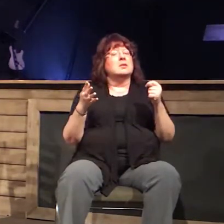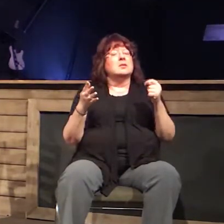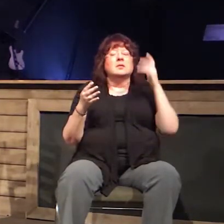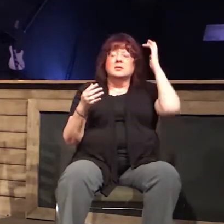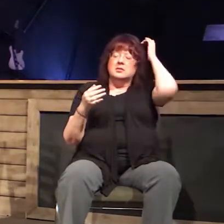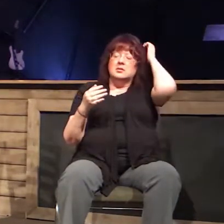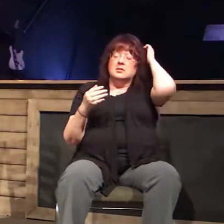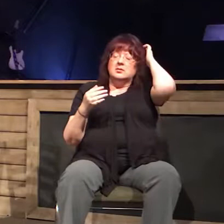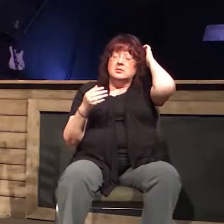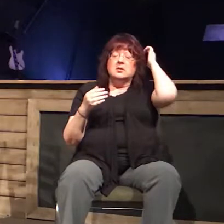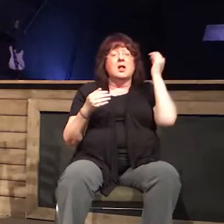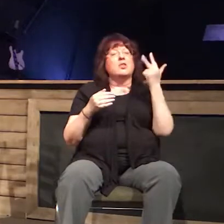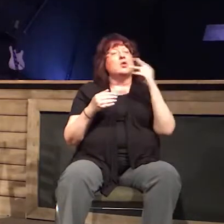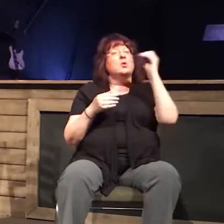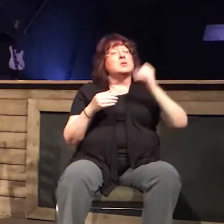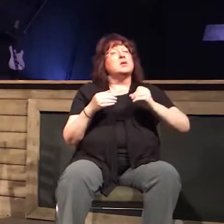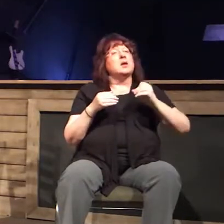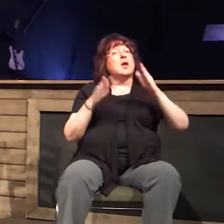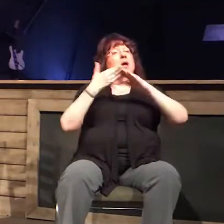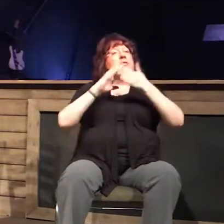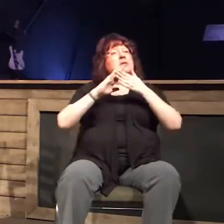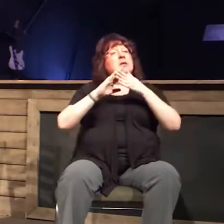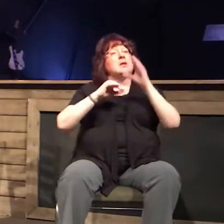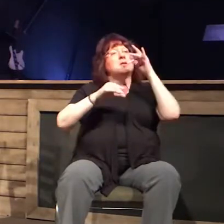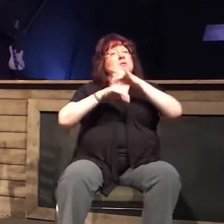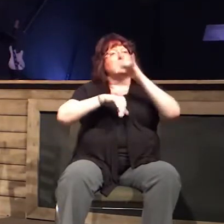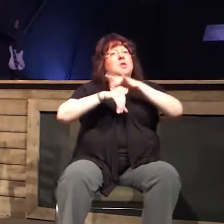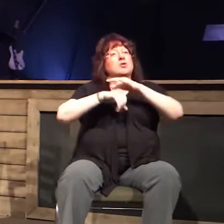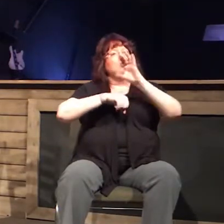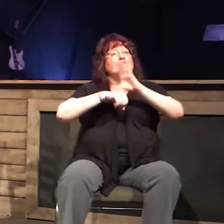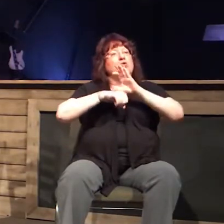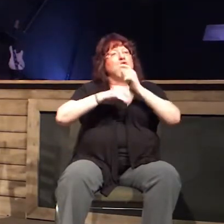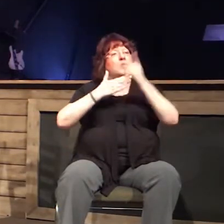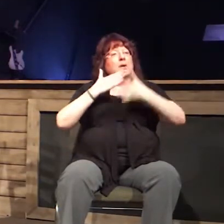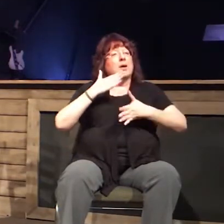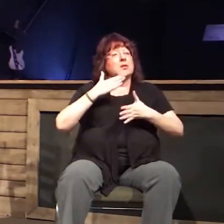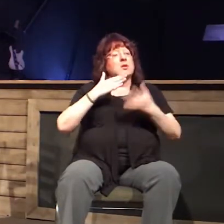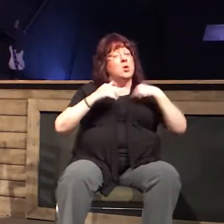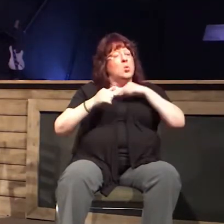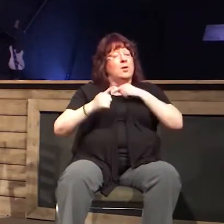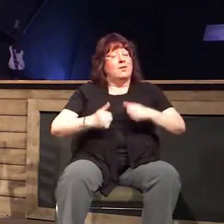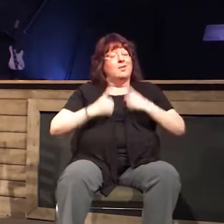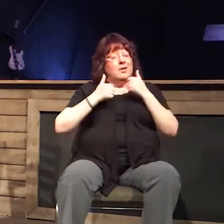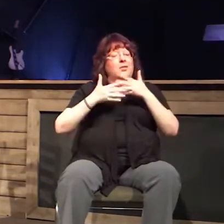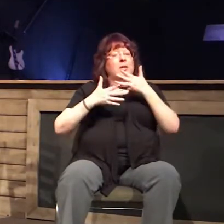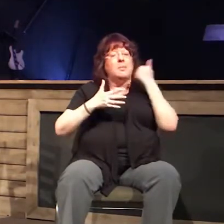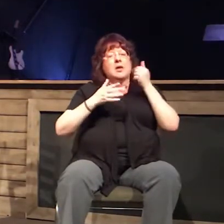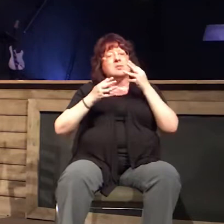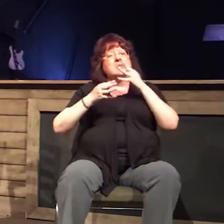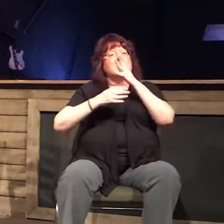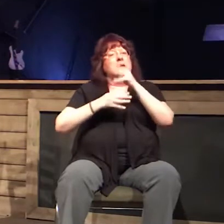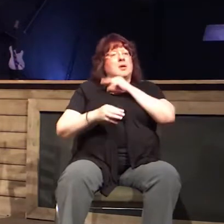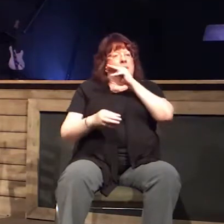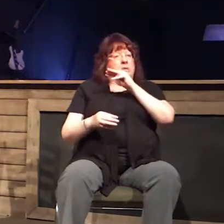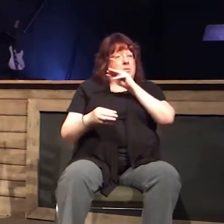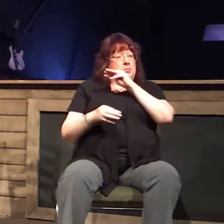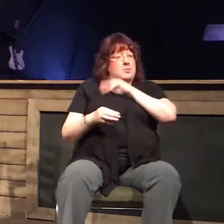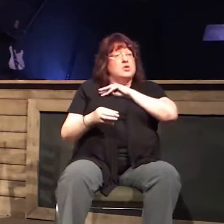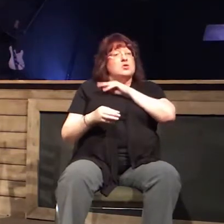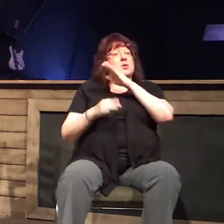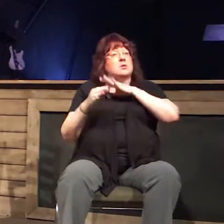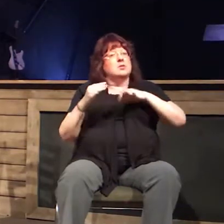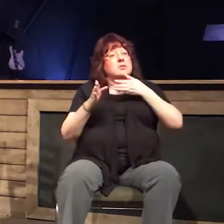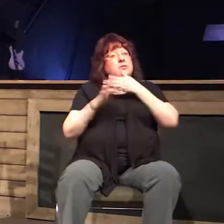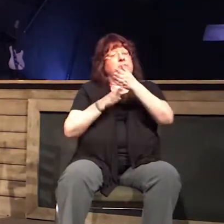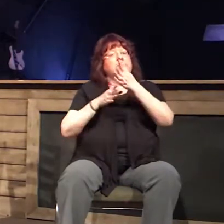Yeah. All right. Only 13% of our city is in church on a given weekend. We live in one of the greatest mission fields in the